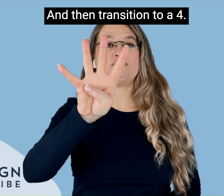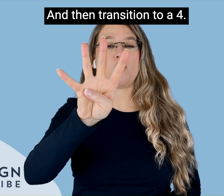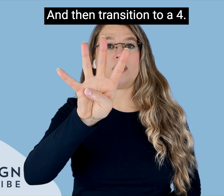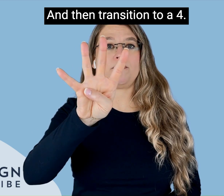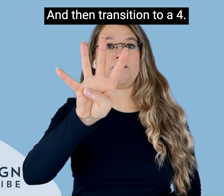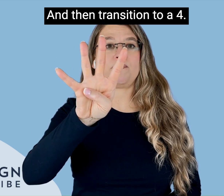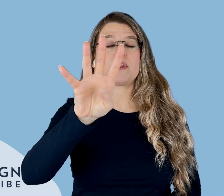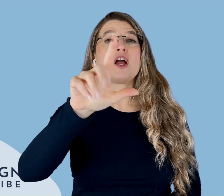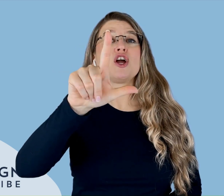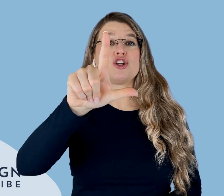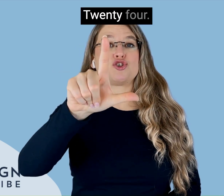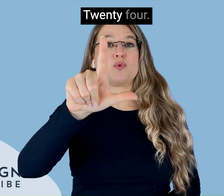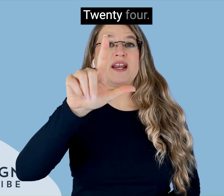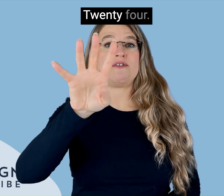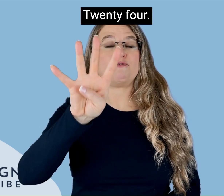4. 24.